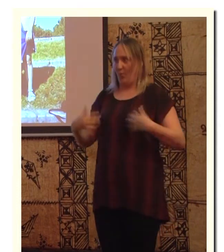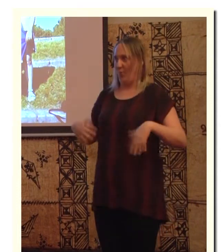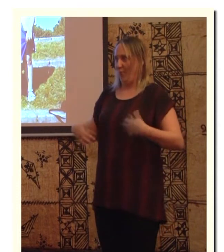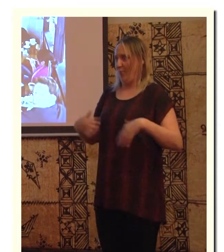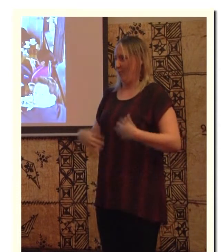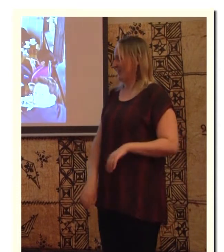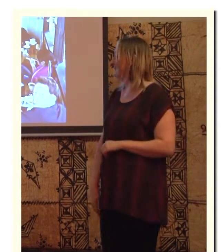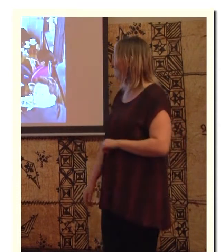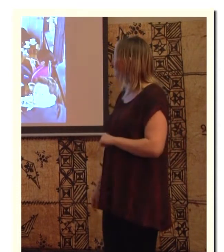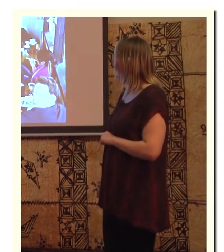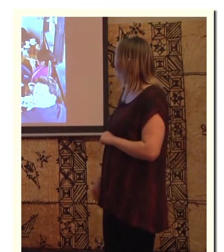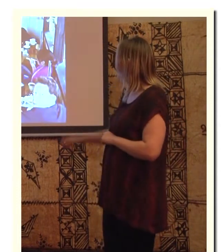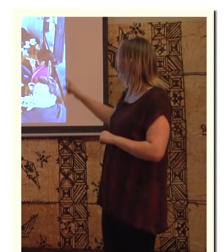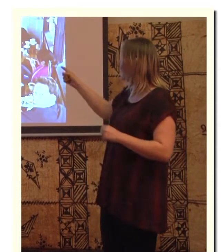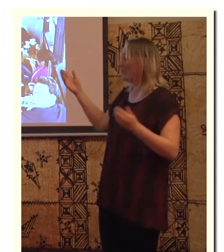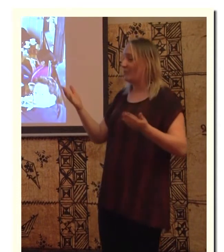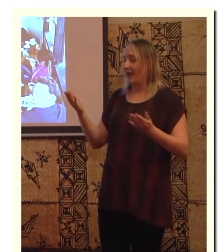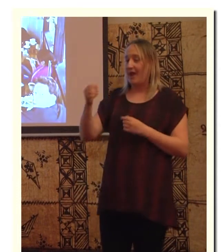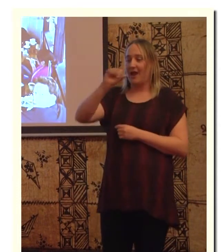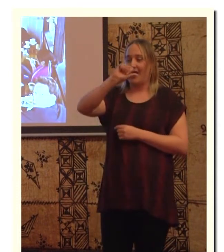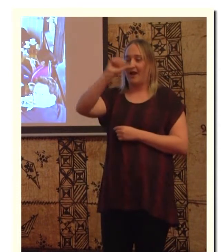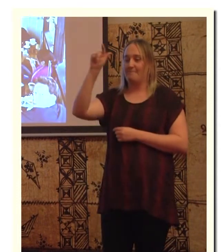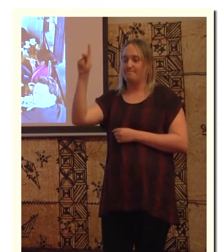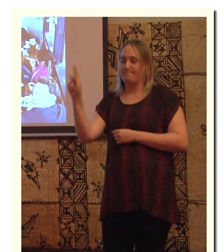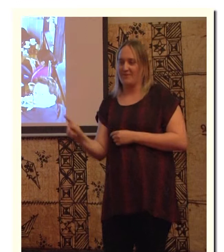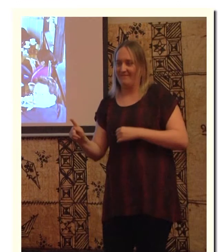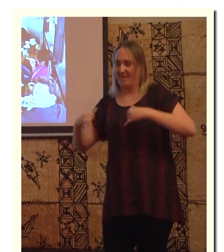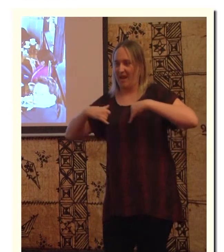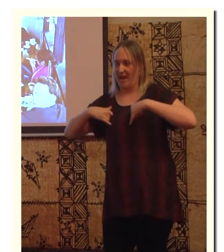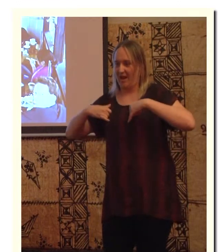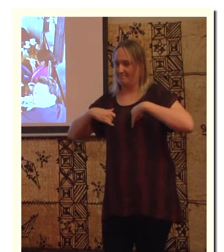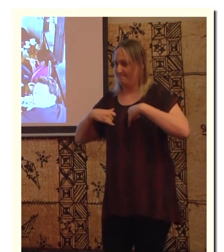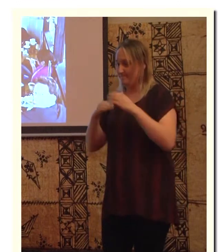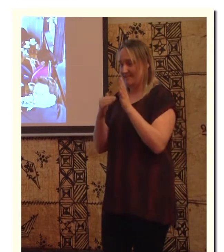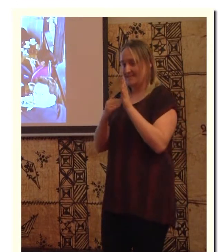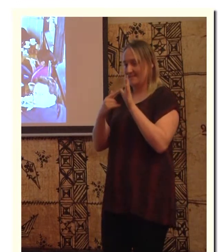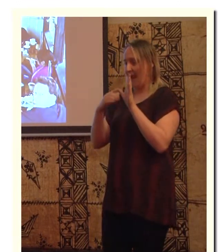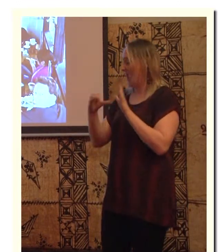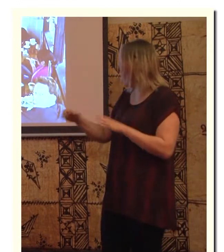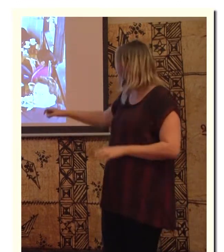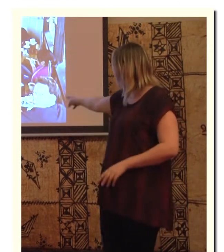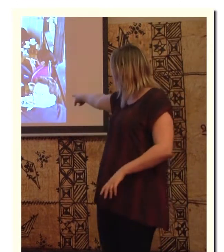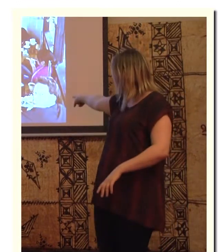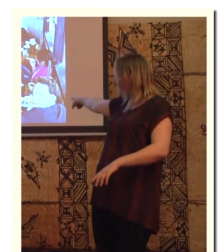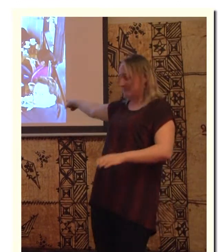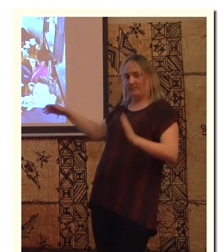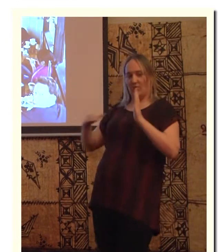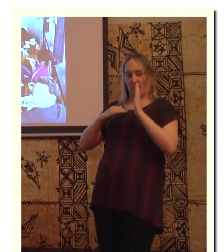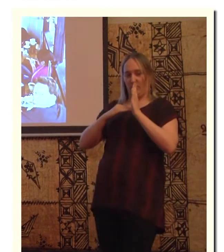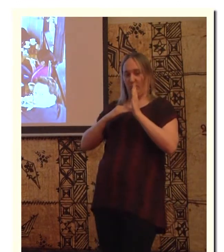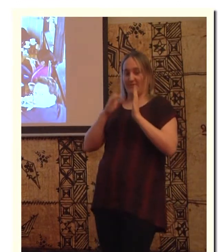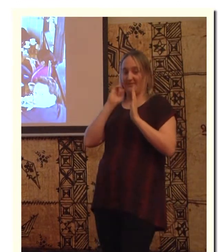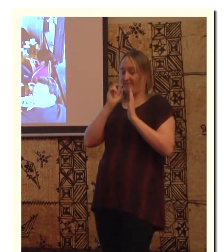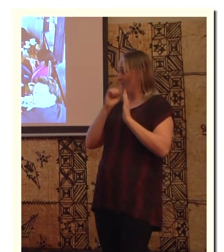with different people from different countries. It was really amazing to be able to talk to everyone. This is the Asia